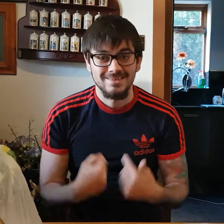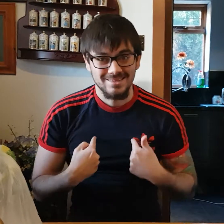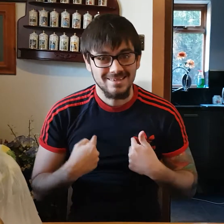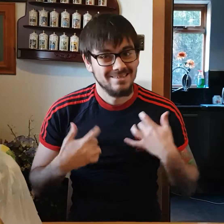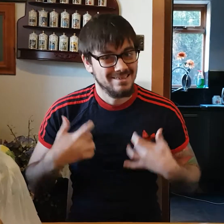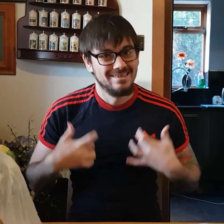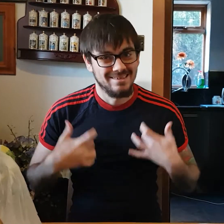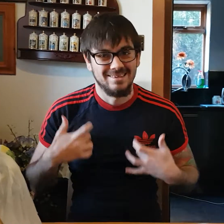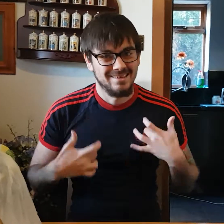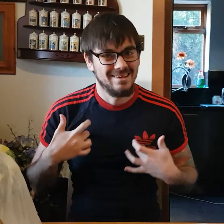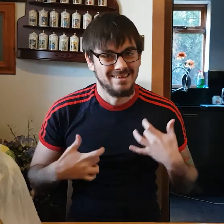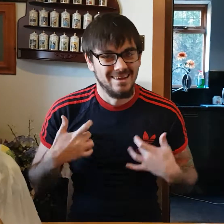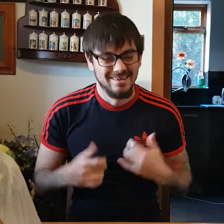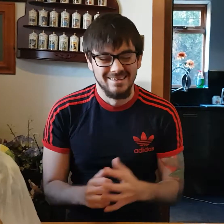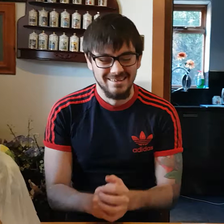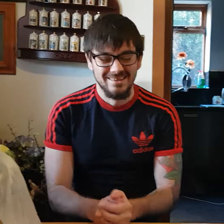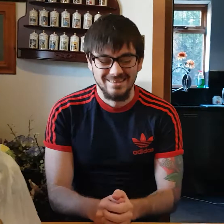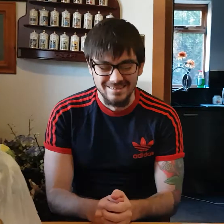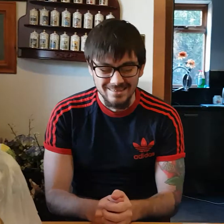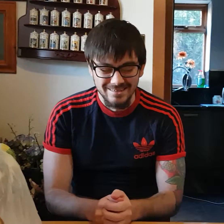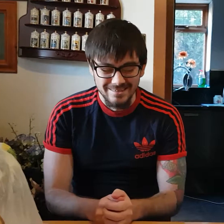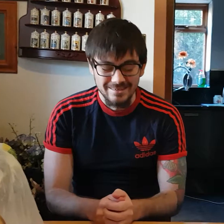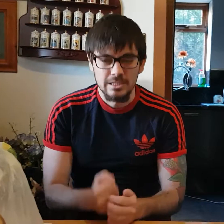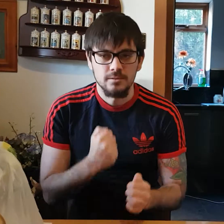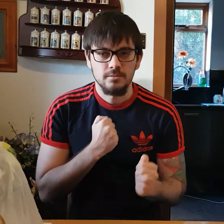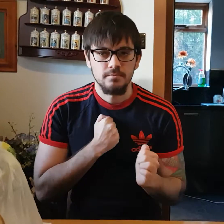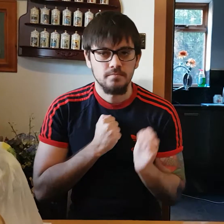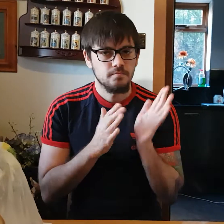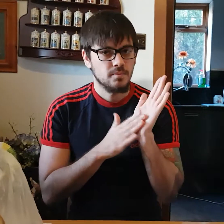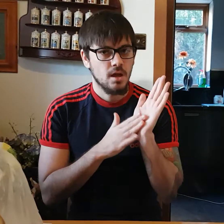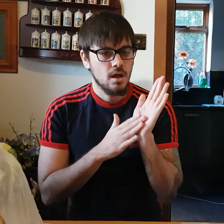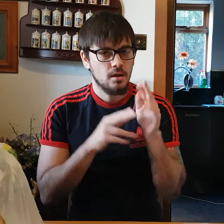Which way the baby's going to go, I don't know. It's interesting.